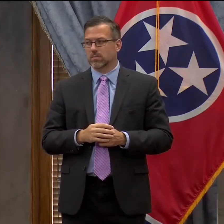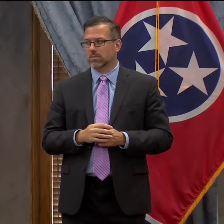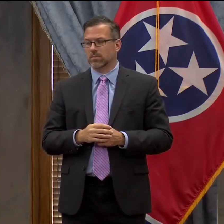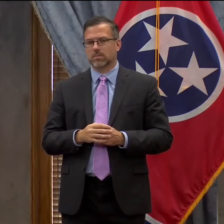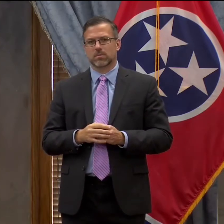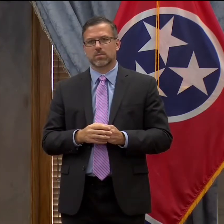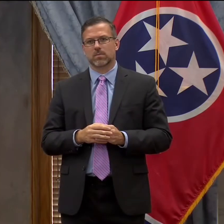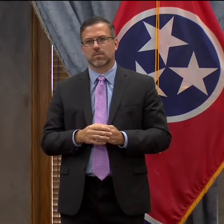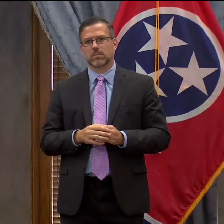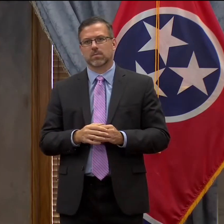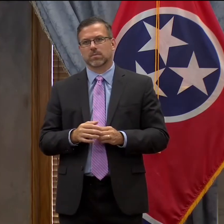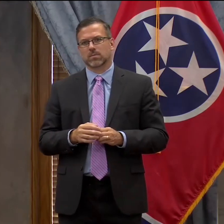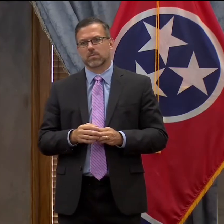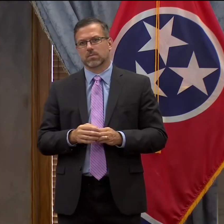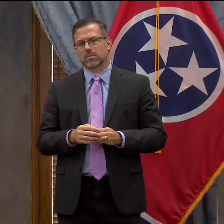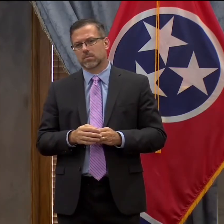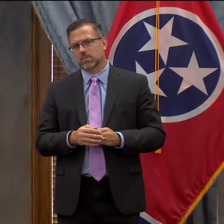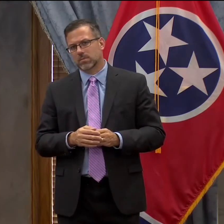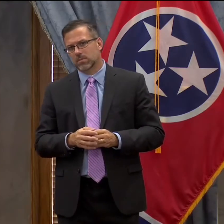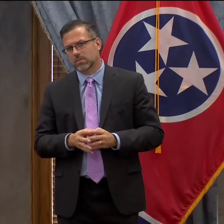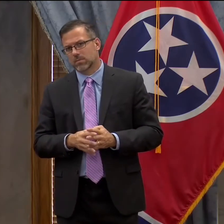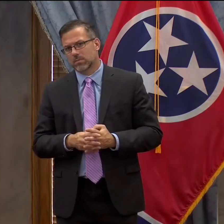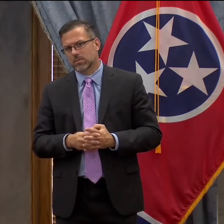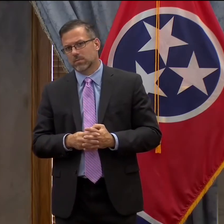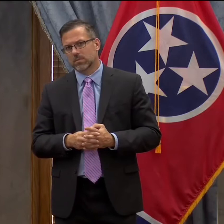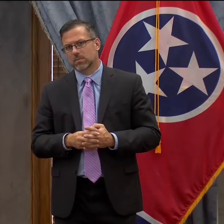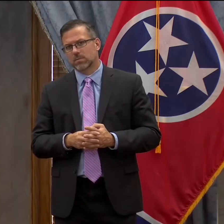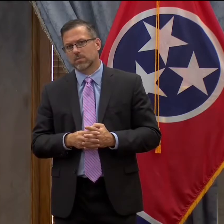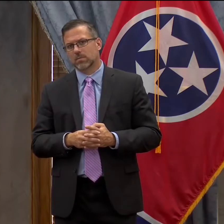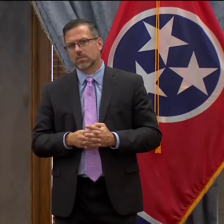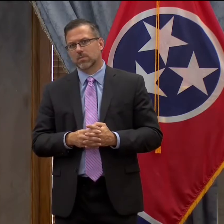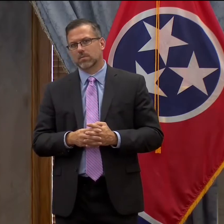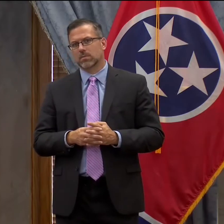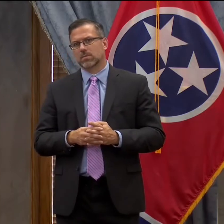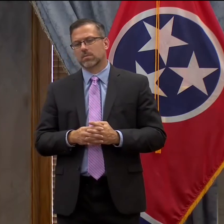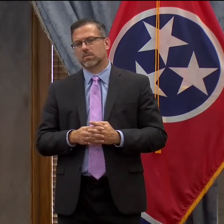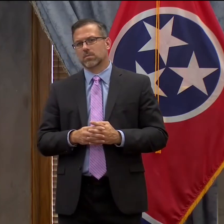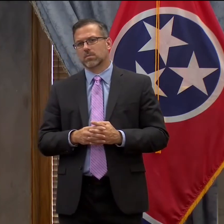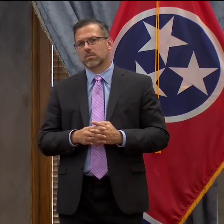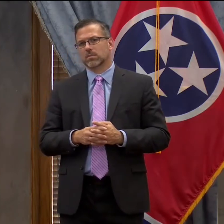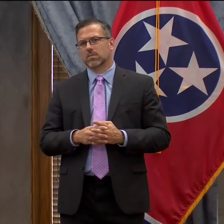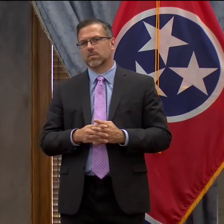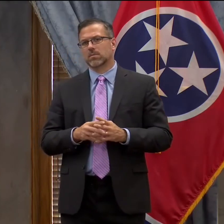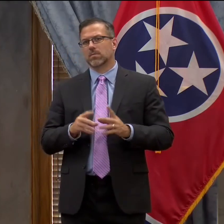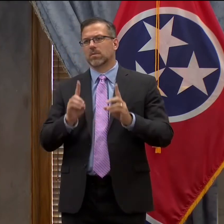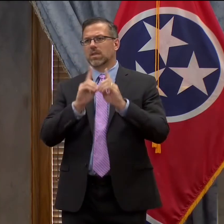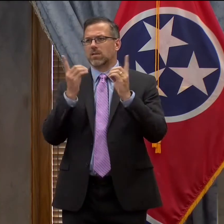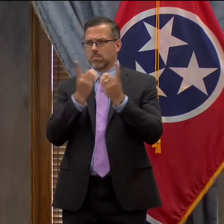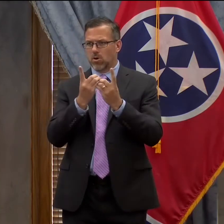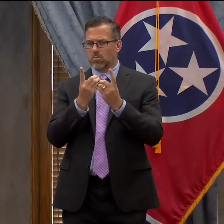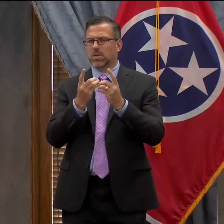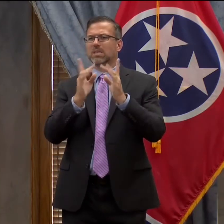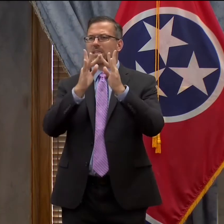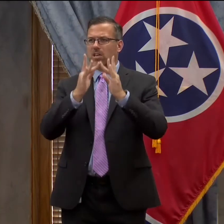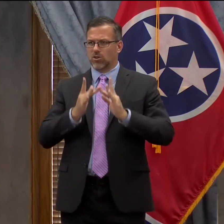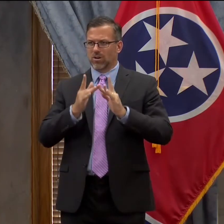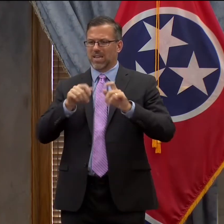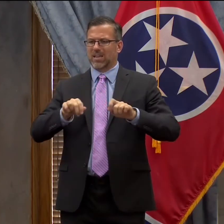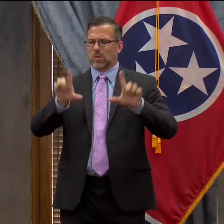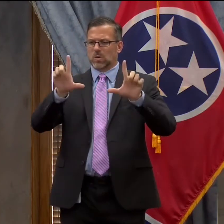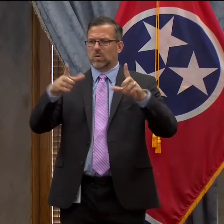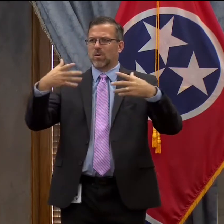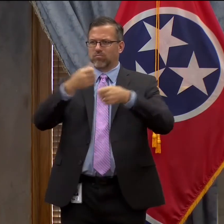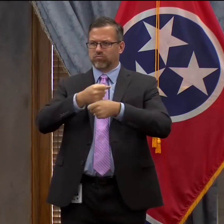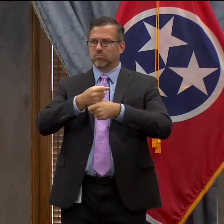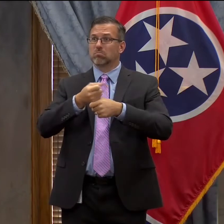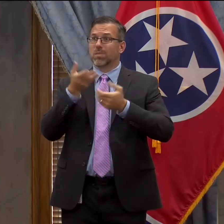So we know that the Department of Education's dashboard is out there, it's live, but we have seen that there are school